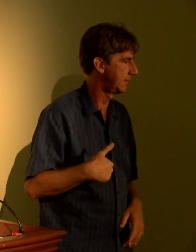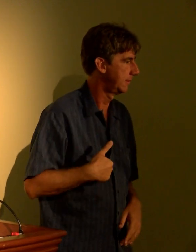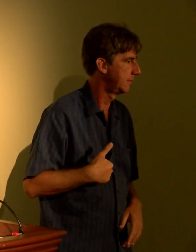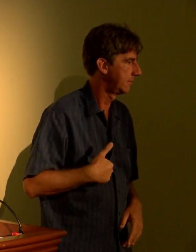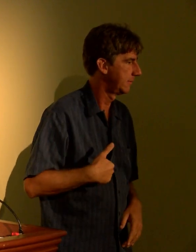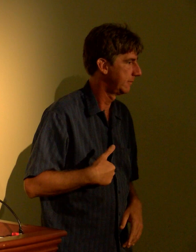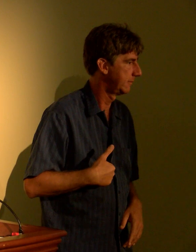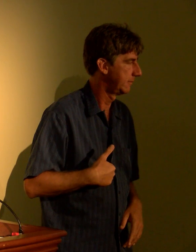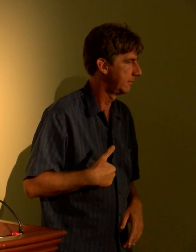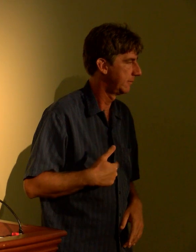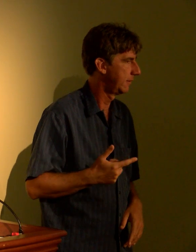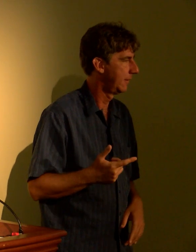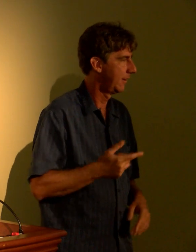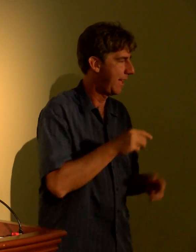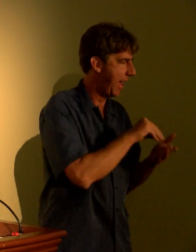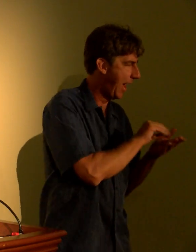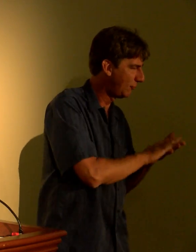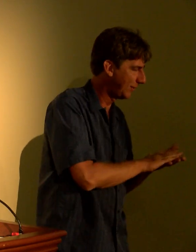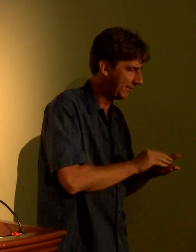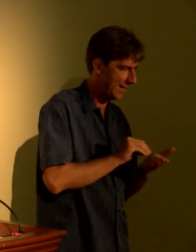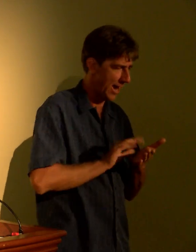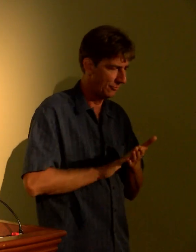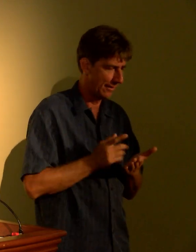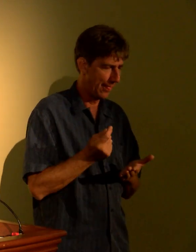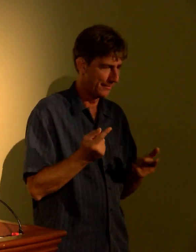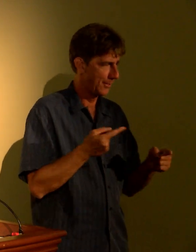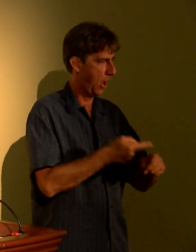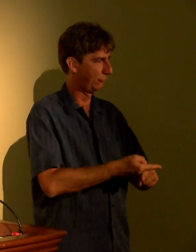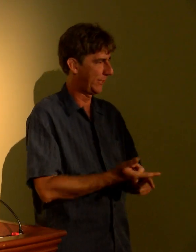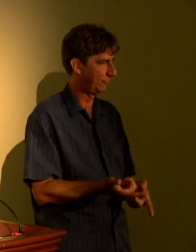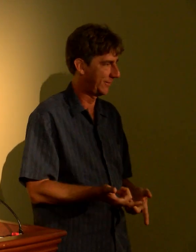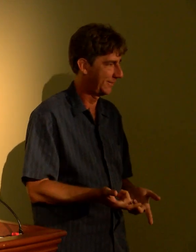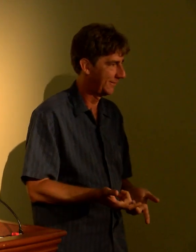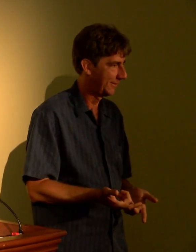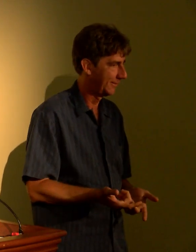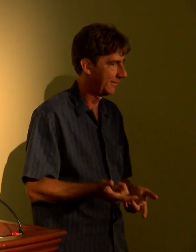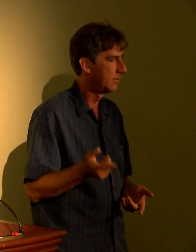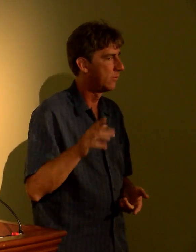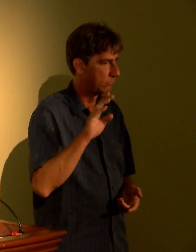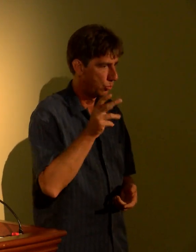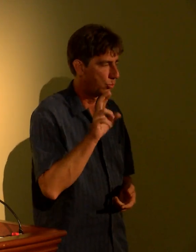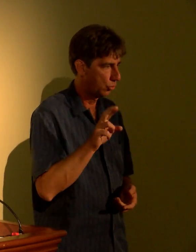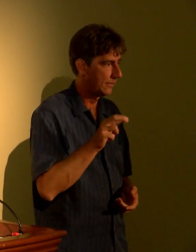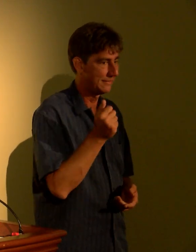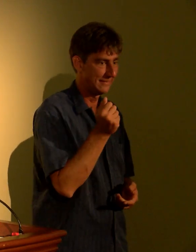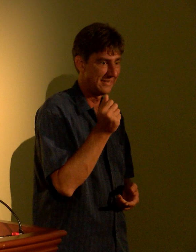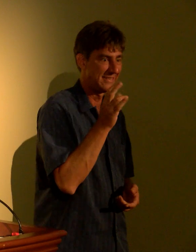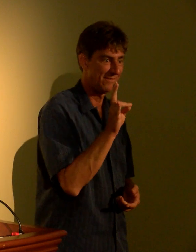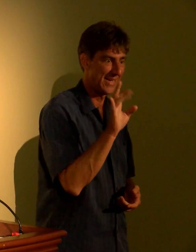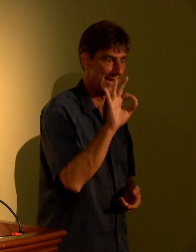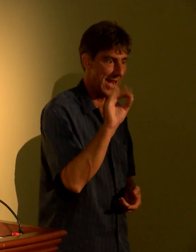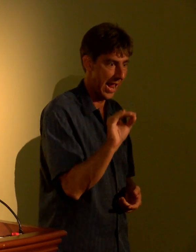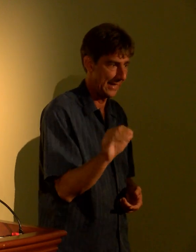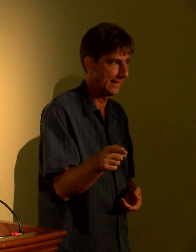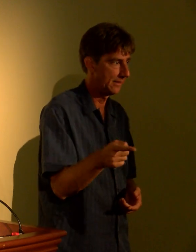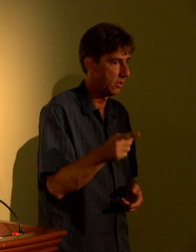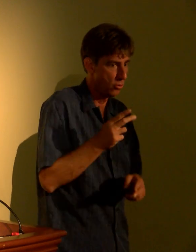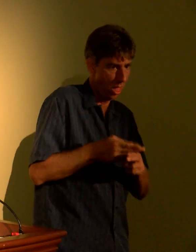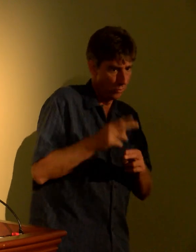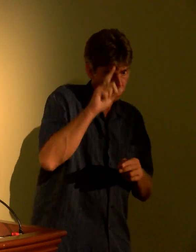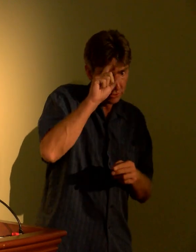somewhat contradictory. We know a couple of things from them. Brewster must have been painting by 1790. He said he had a genius for